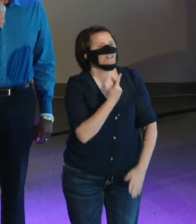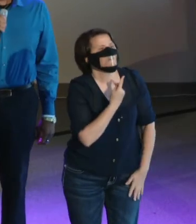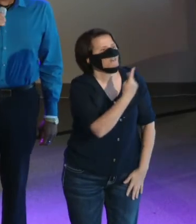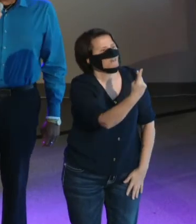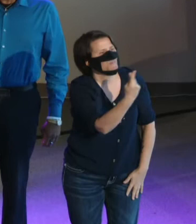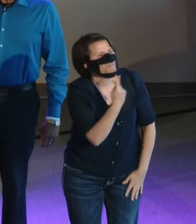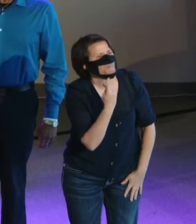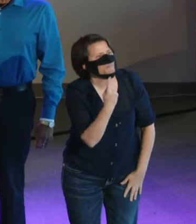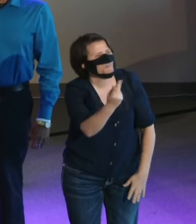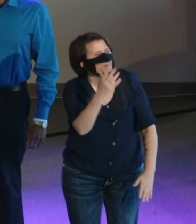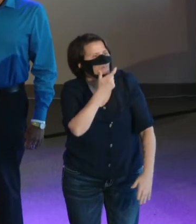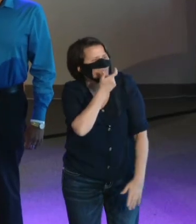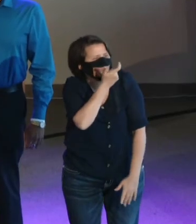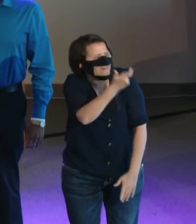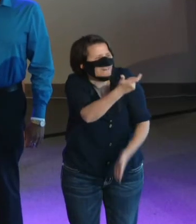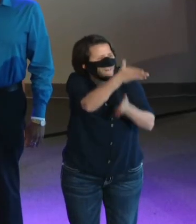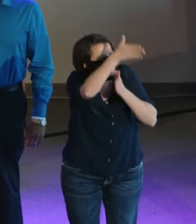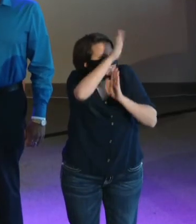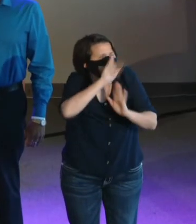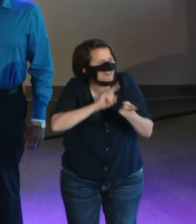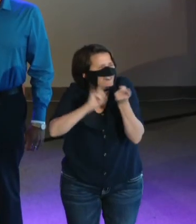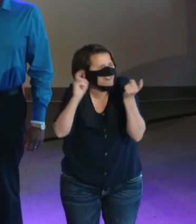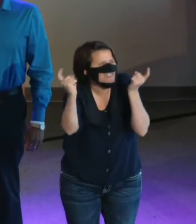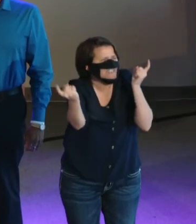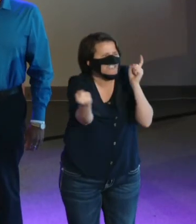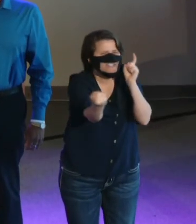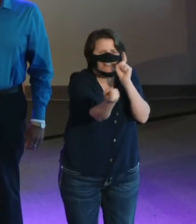and watch God change things.